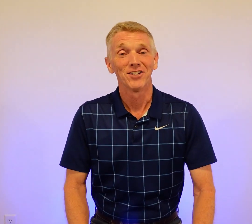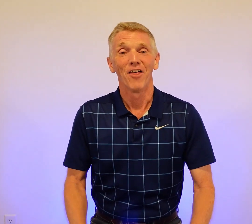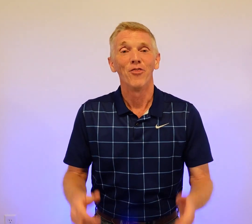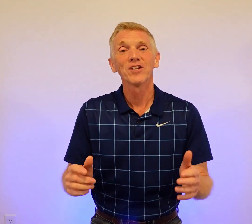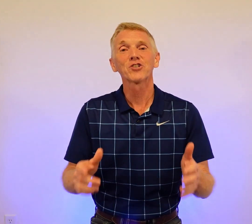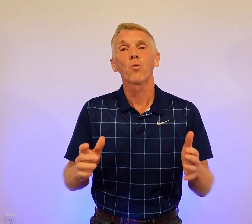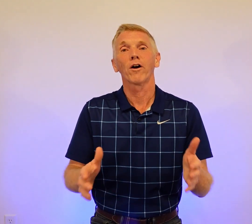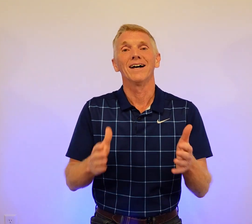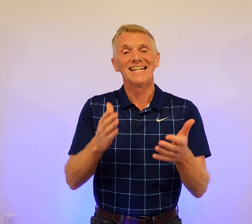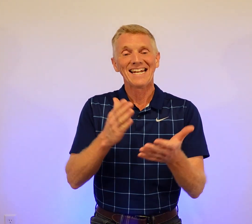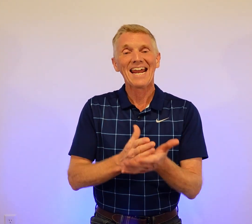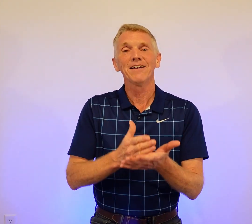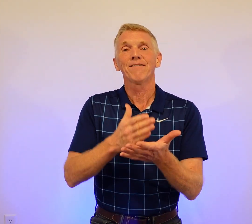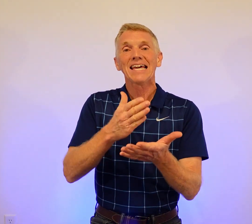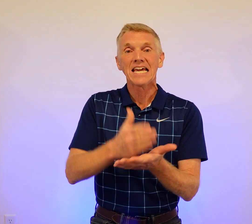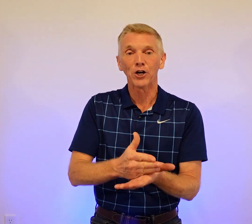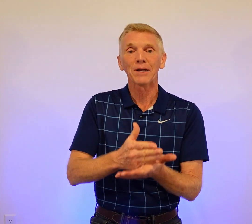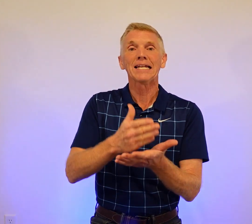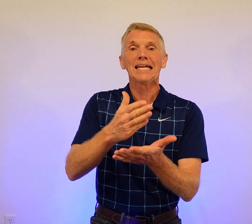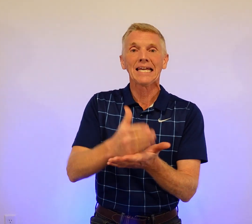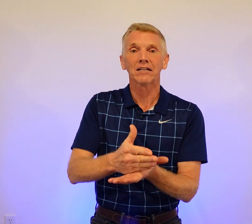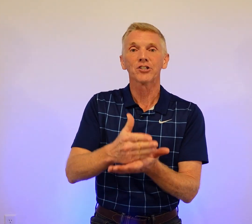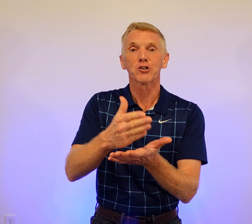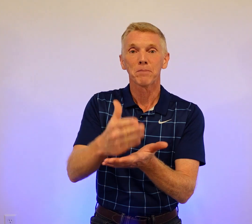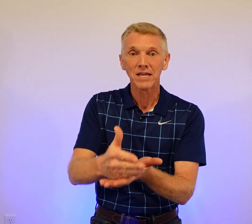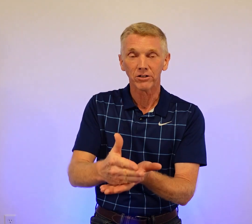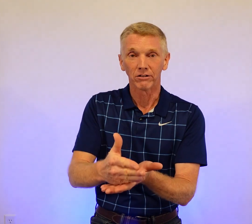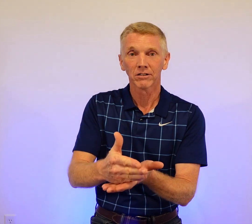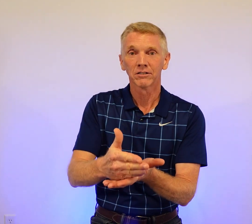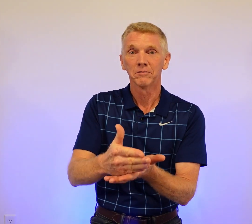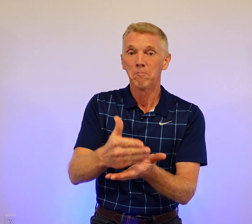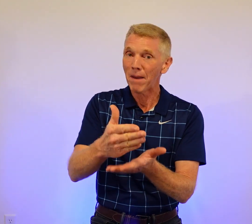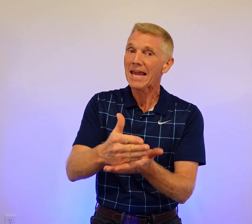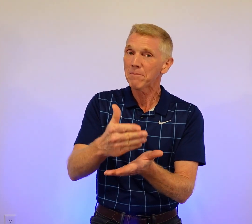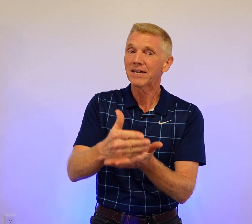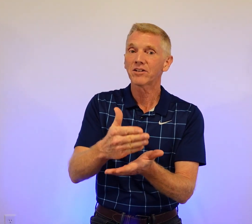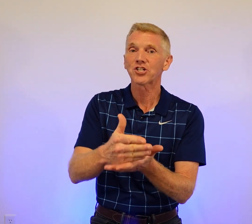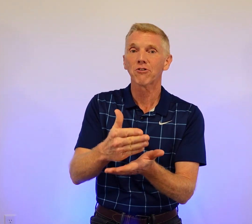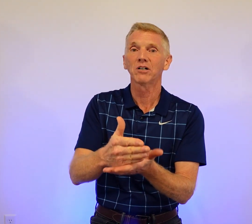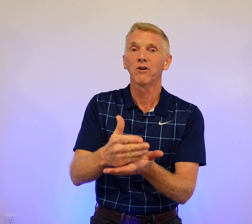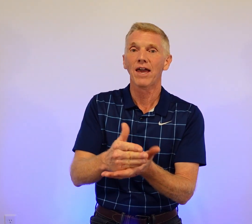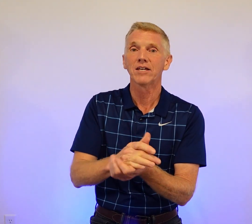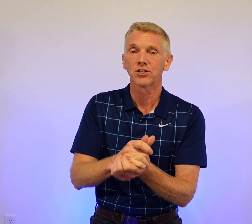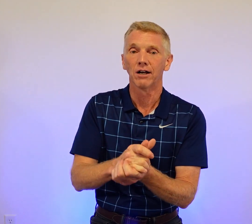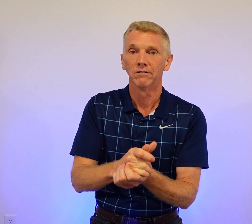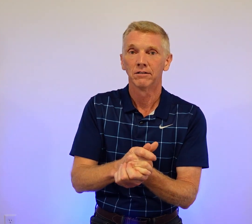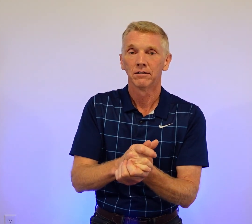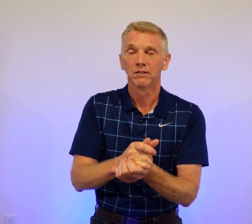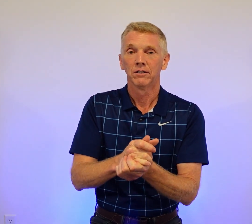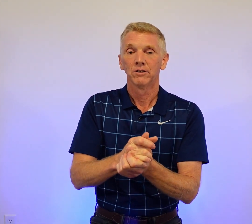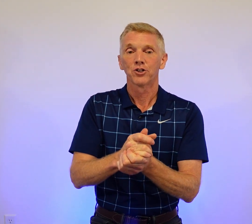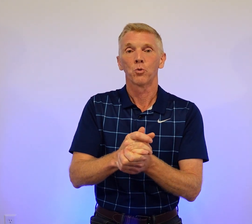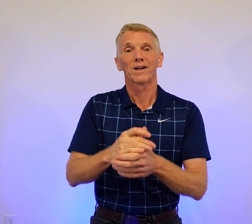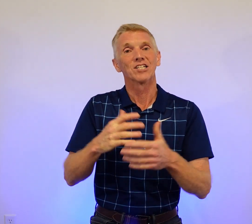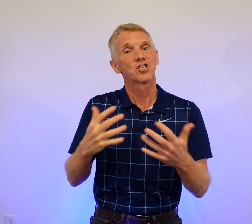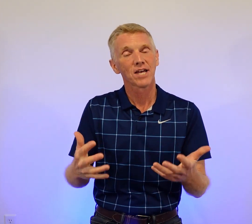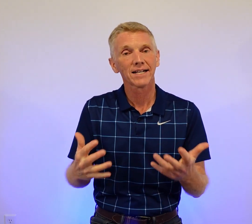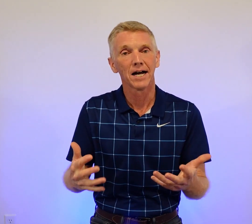said, this is where a native hearing English speaker may begin to struggle with ASL. So we're going to set it